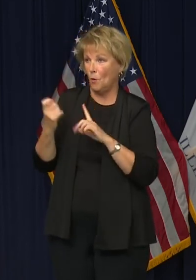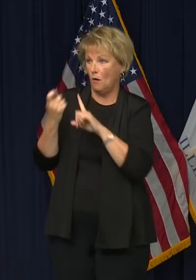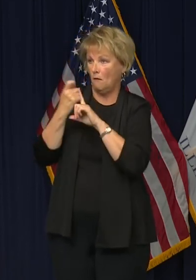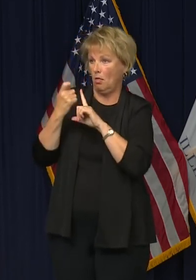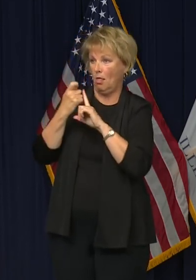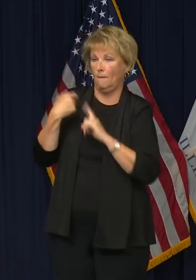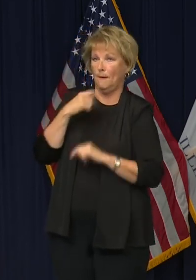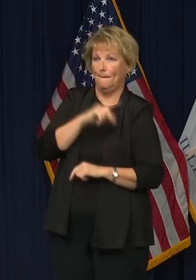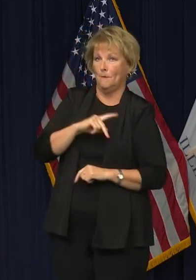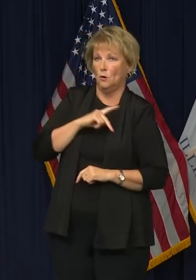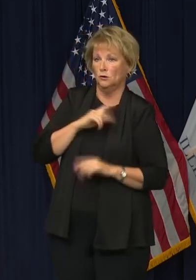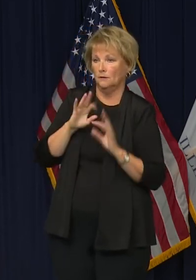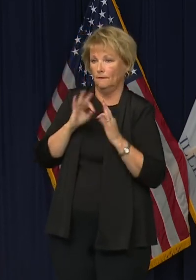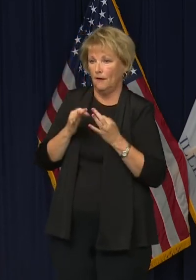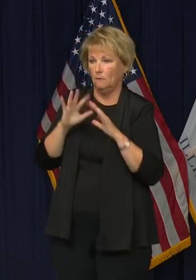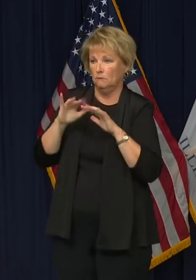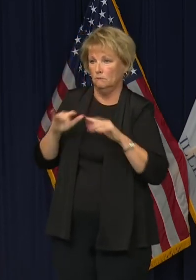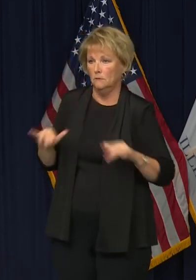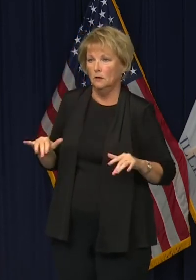personal is